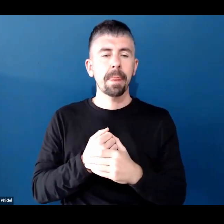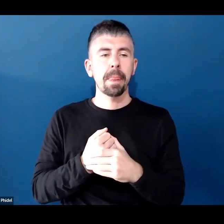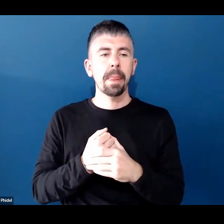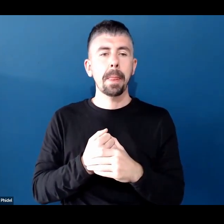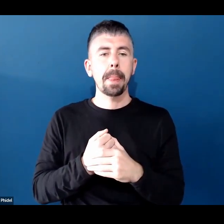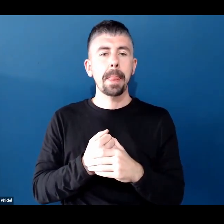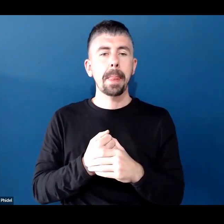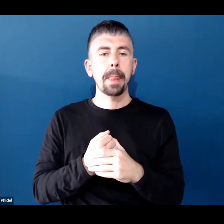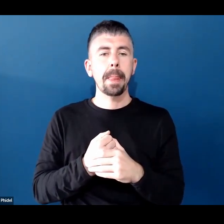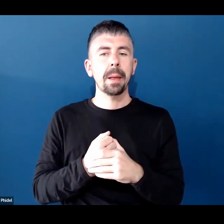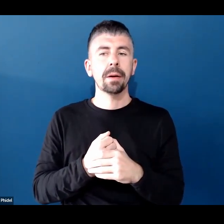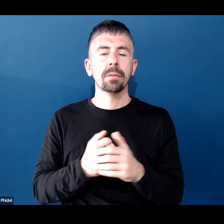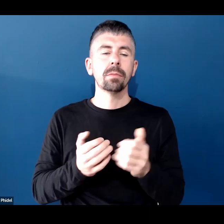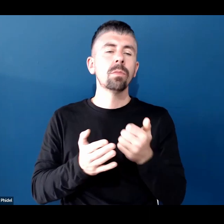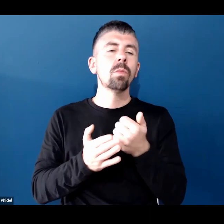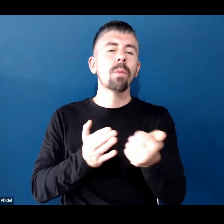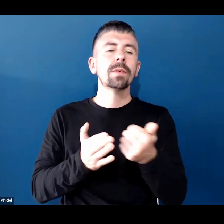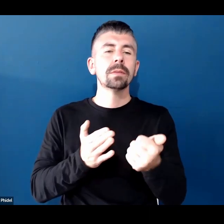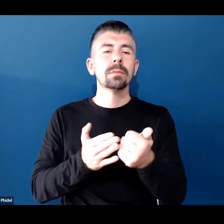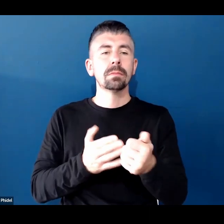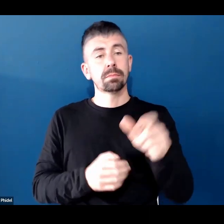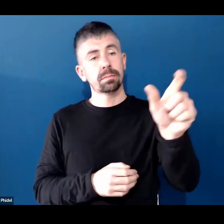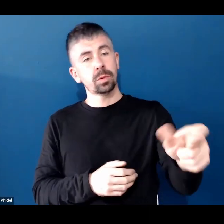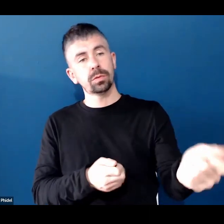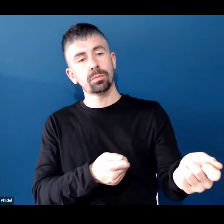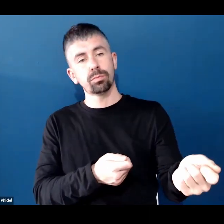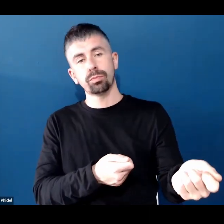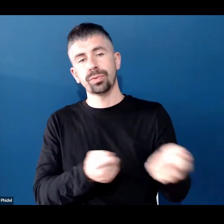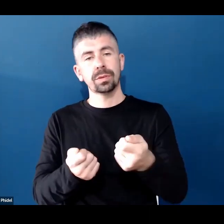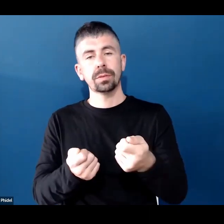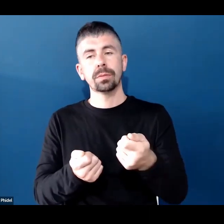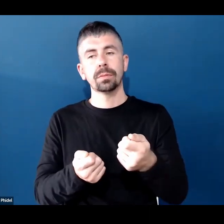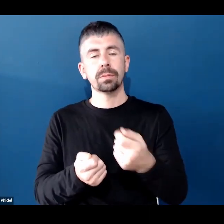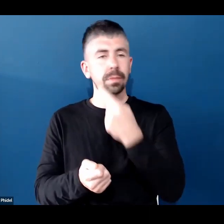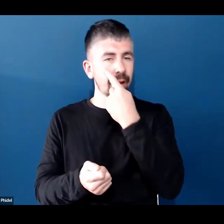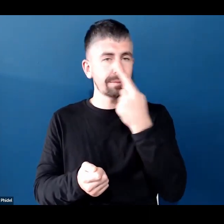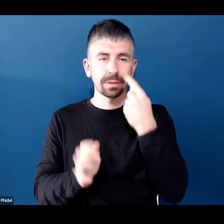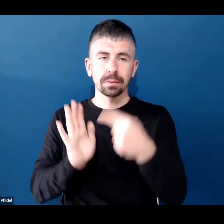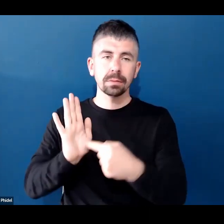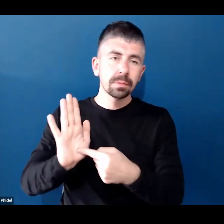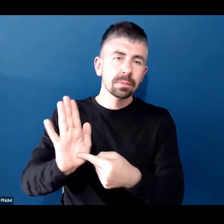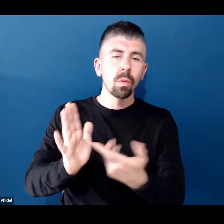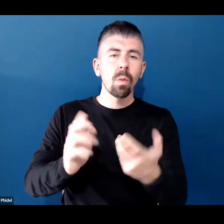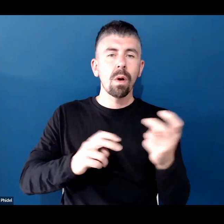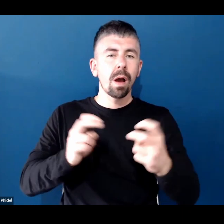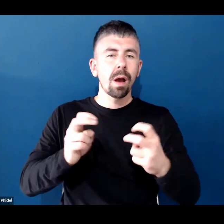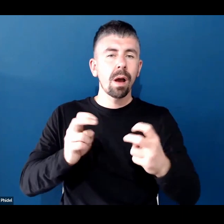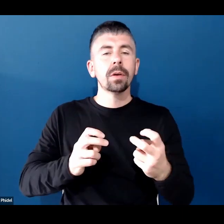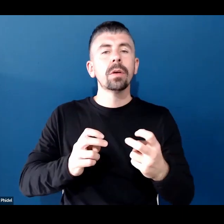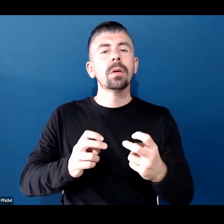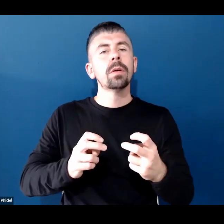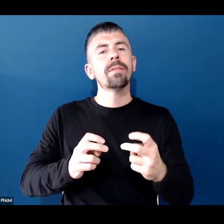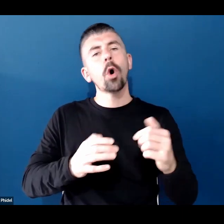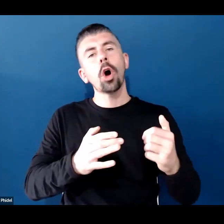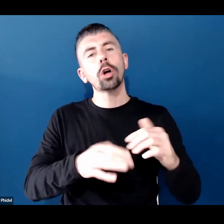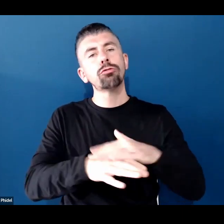this very often, like, someone is bringing you the evidence or an argument arguing for green growth, and then you're